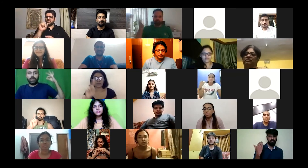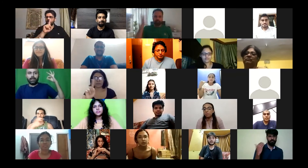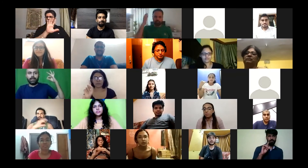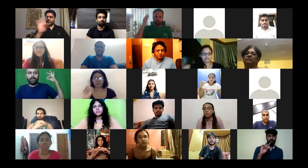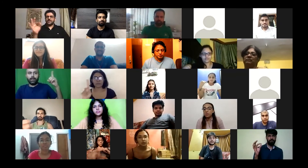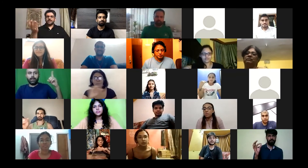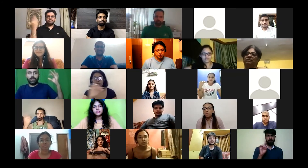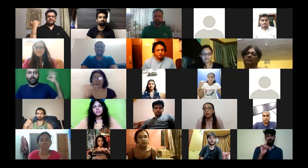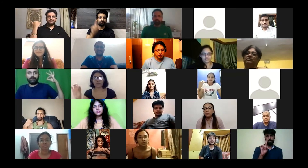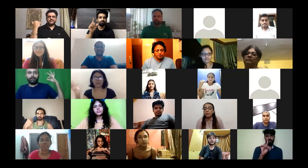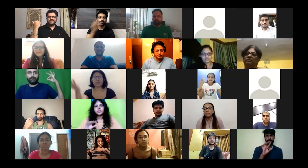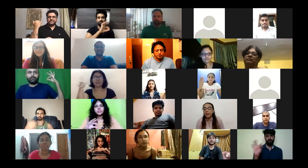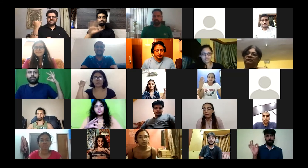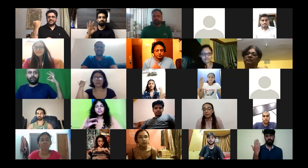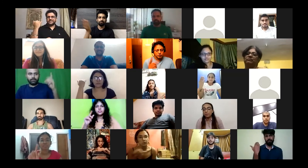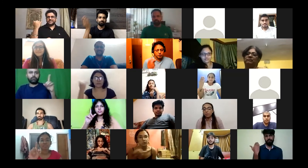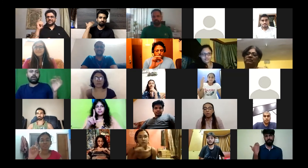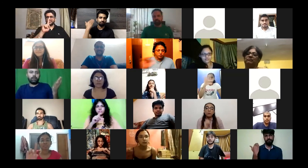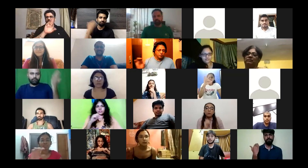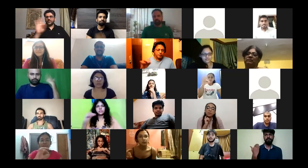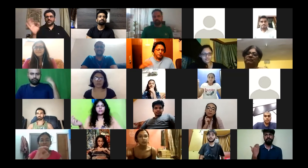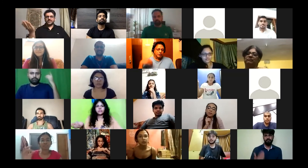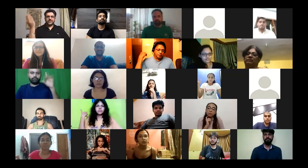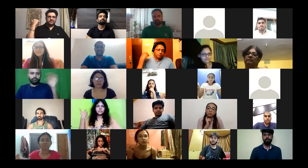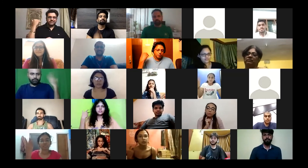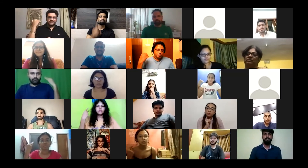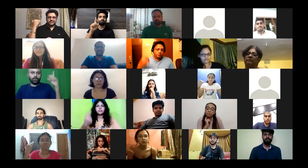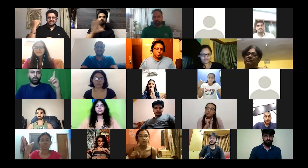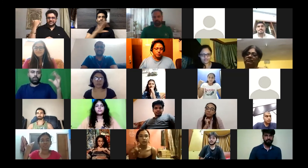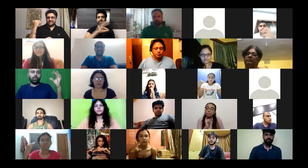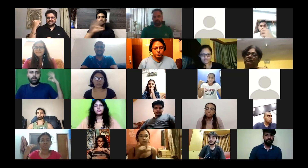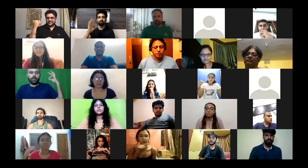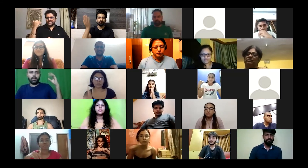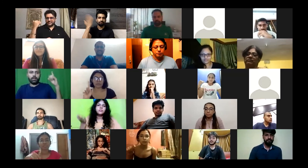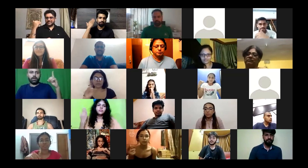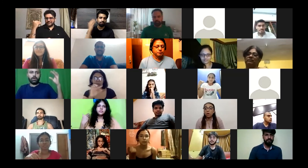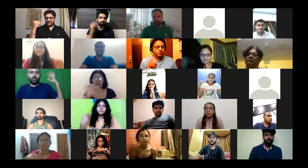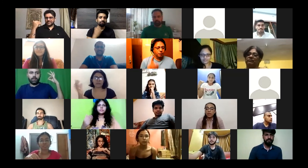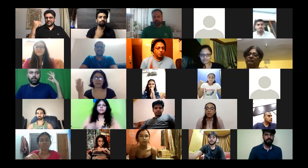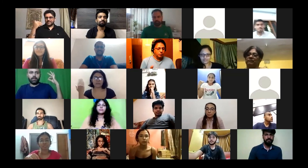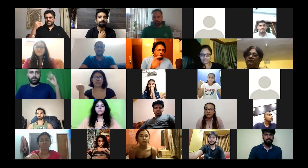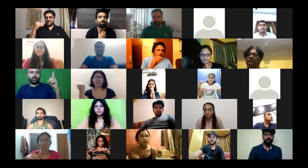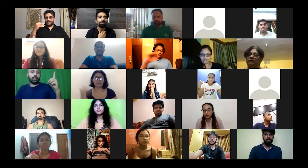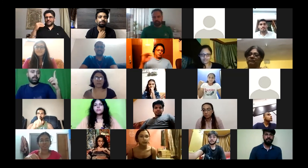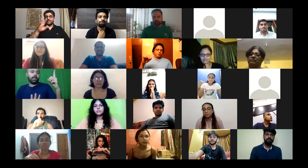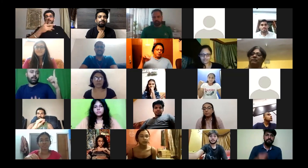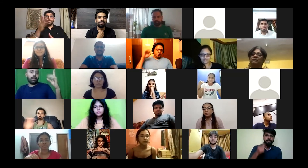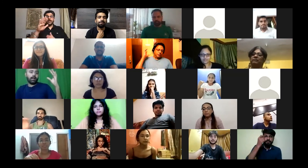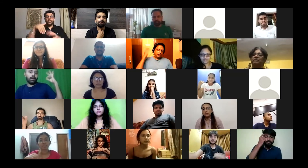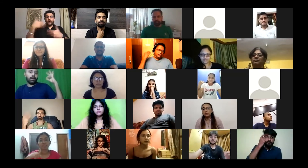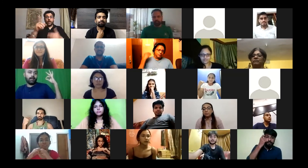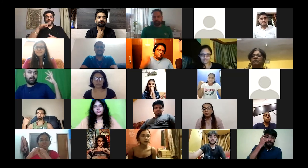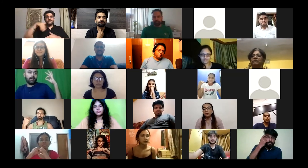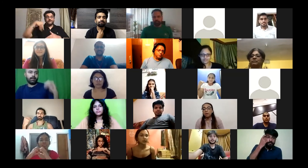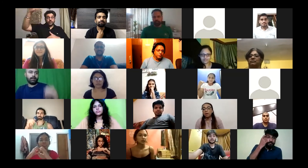ago, 1 week back, or 1 week ago, or last week,